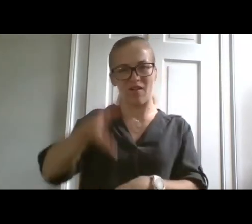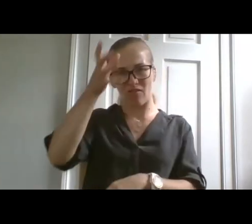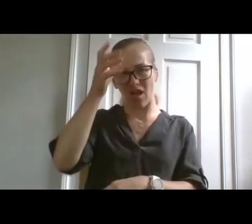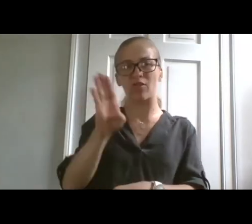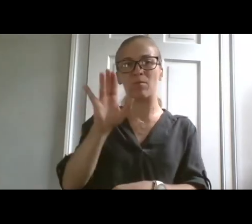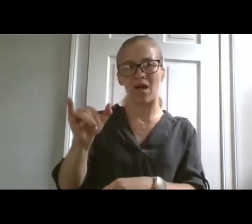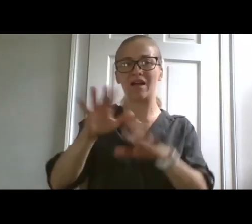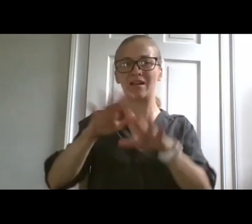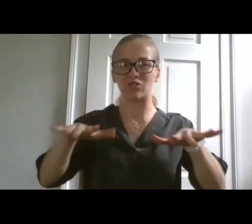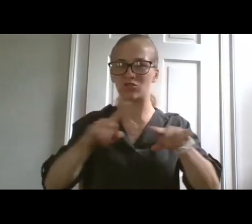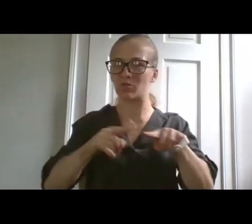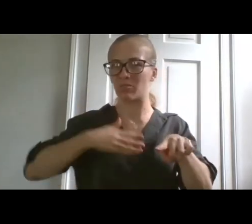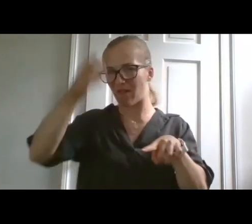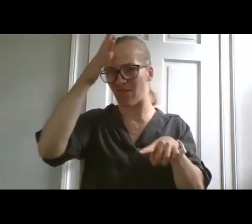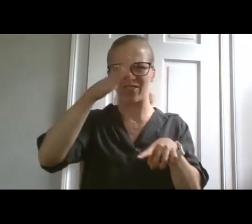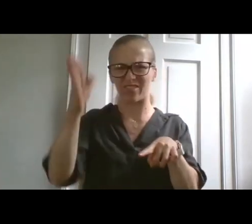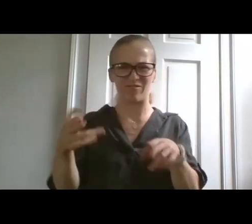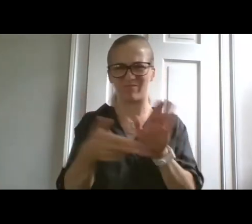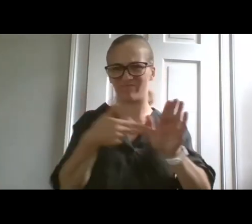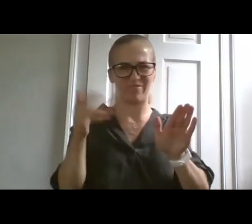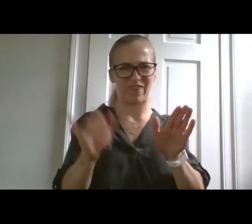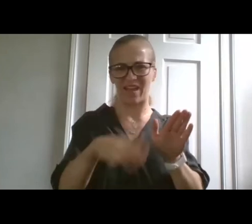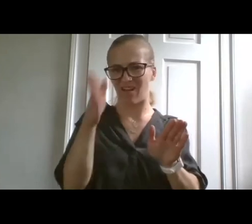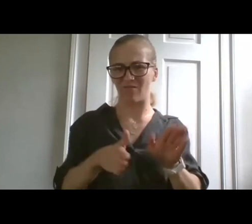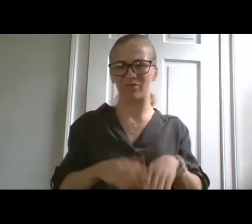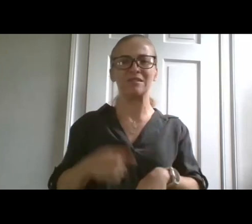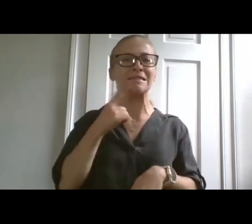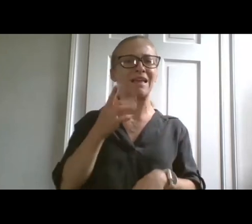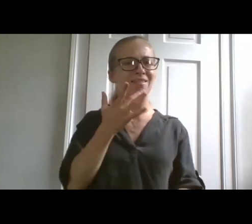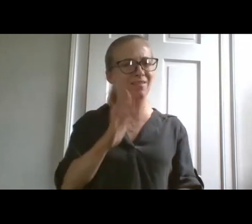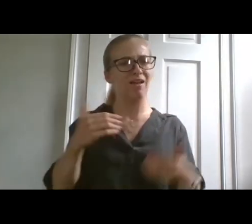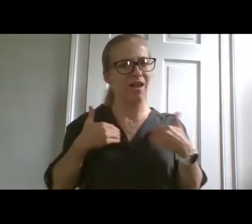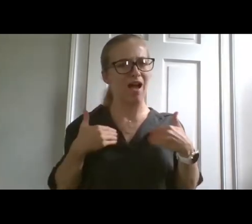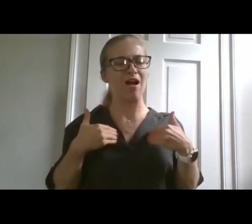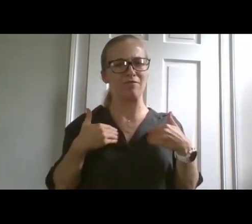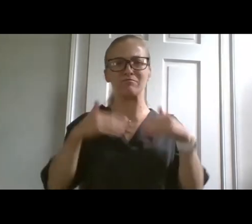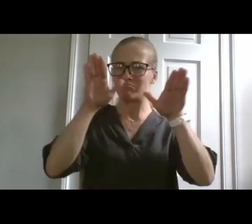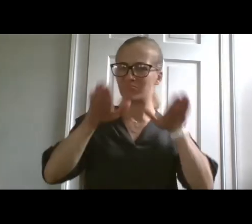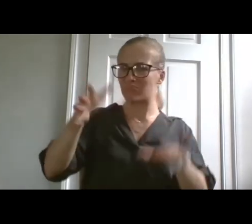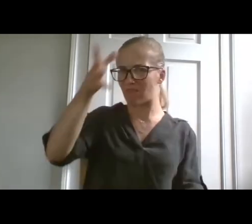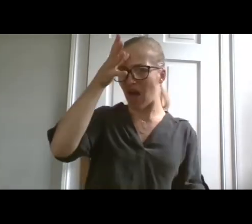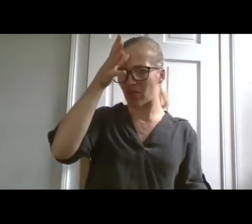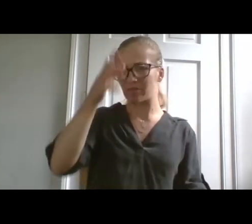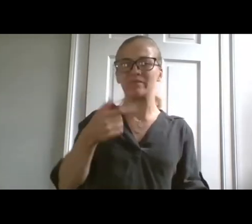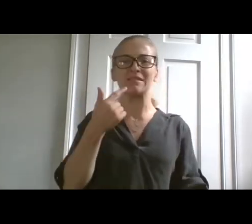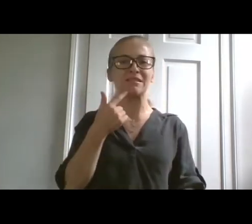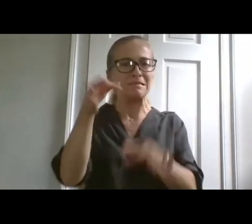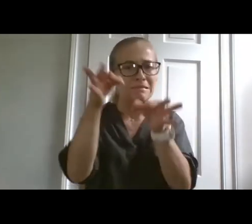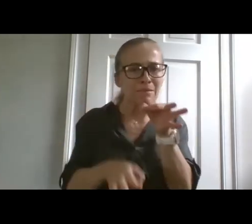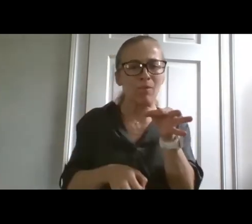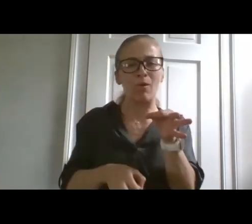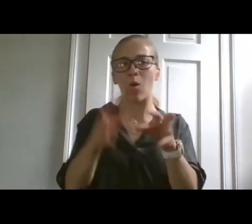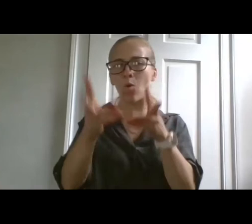though my father never puts it like that. He says he was lucky to have such a father, insists on simplicity, on a world